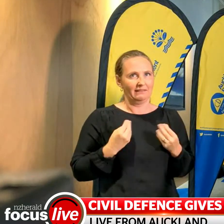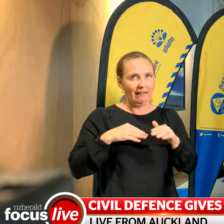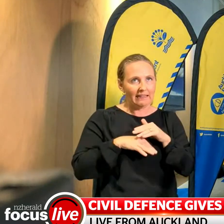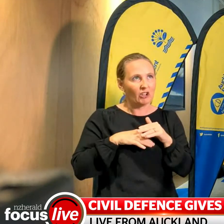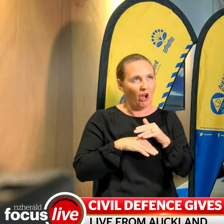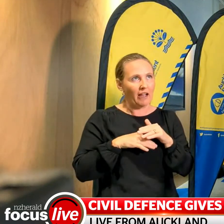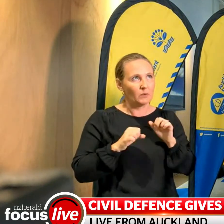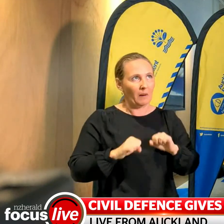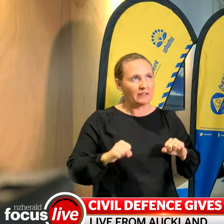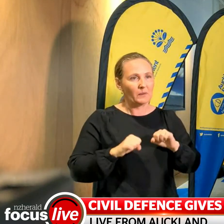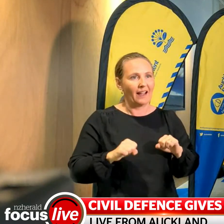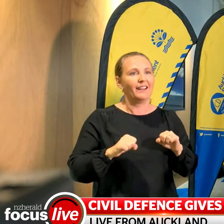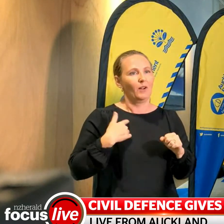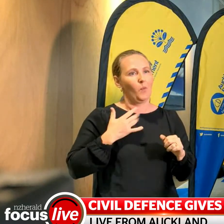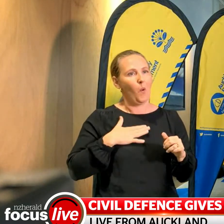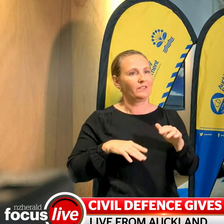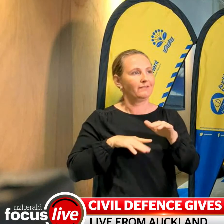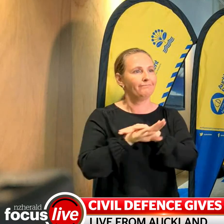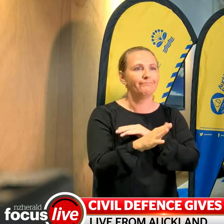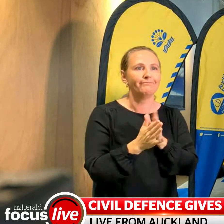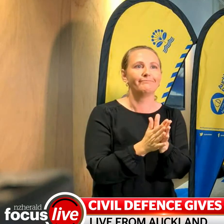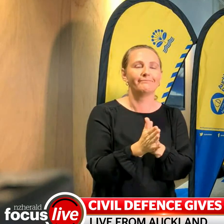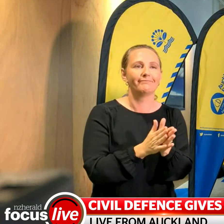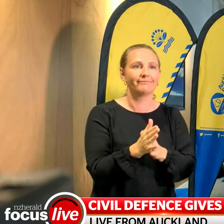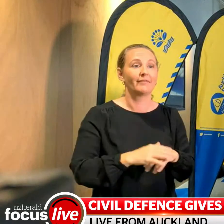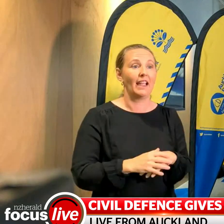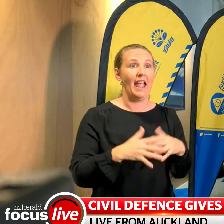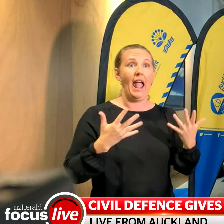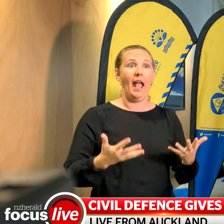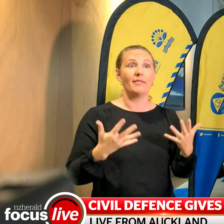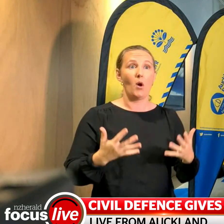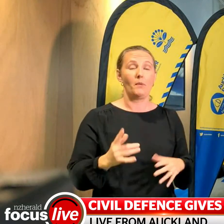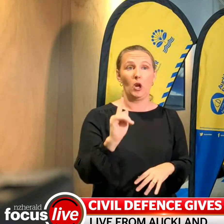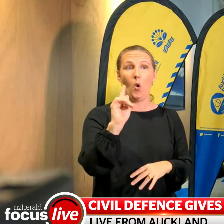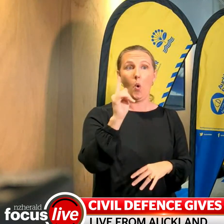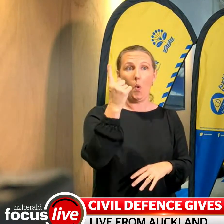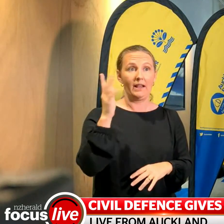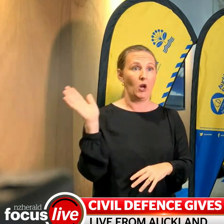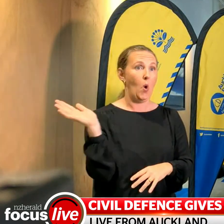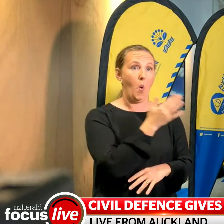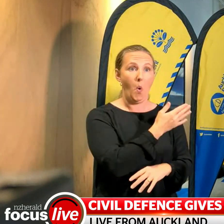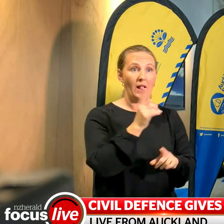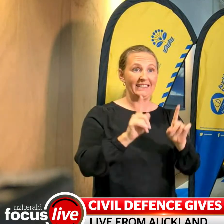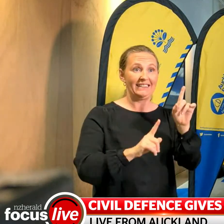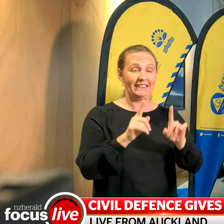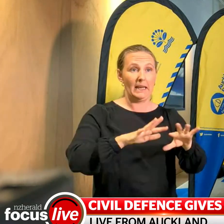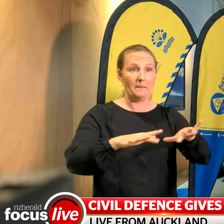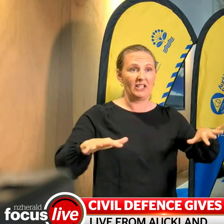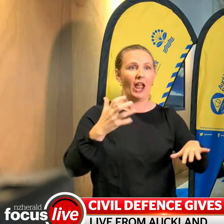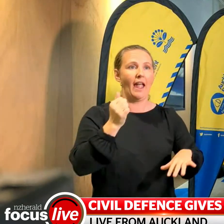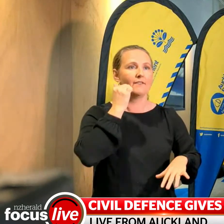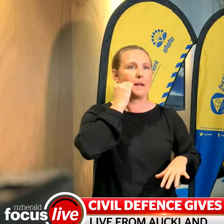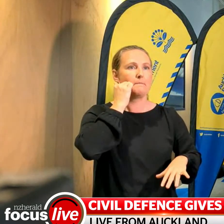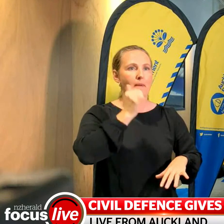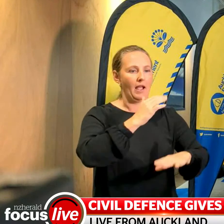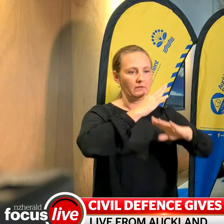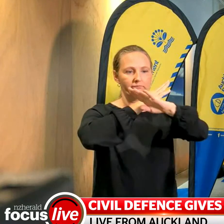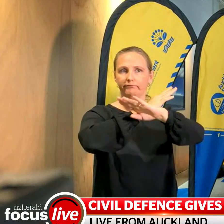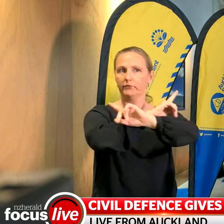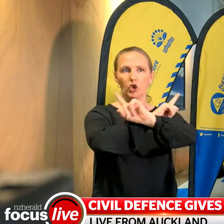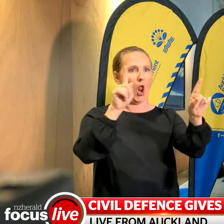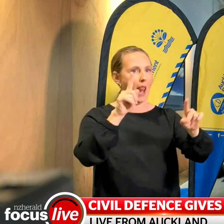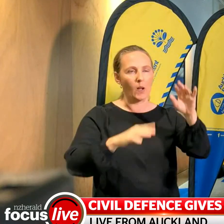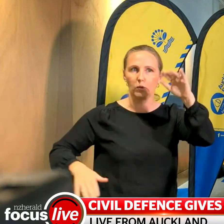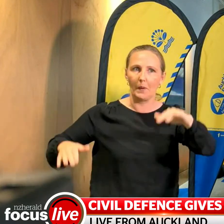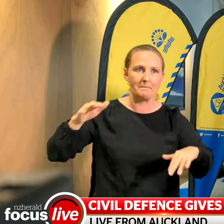the moment, all of the urban beaches in Auckland have a black do not swim pin on them, and most of the